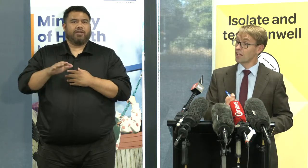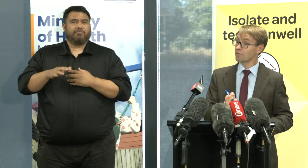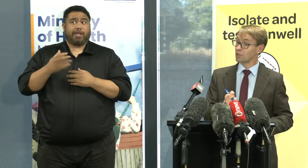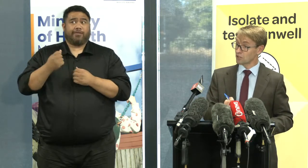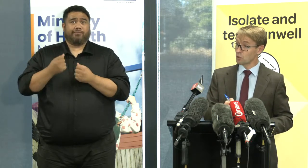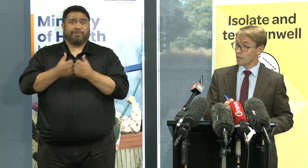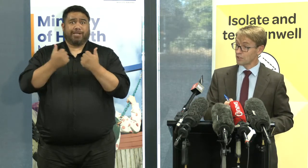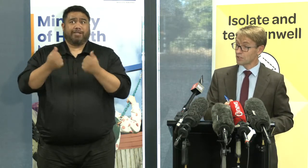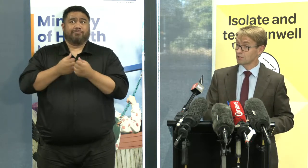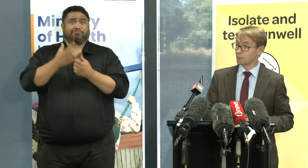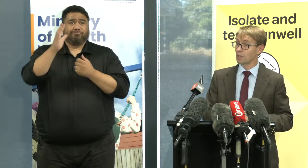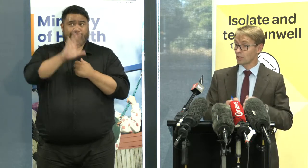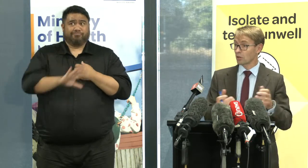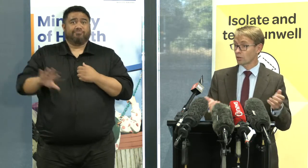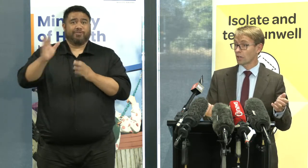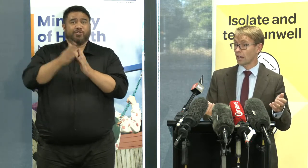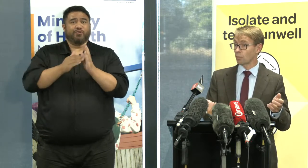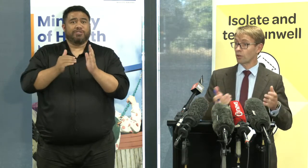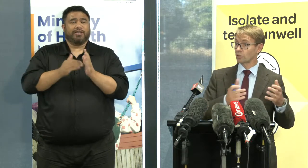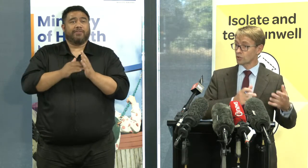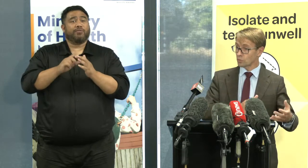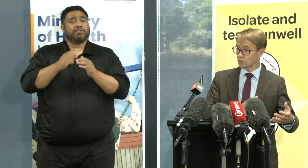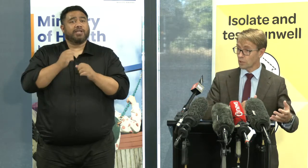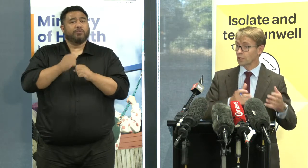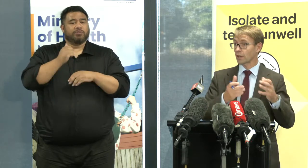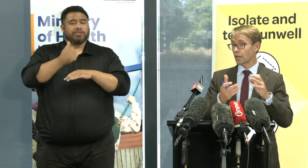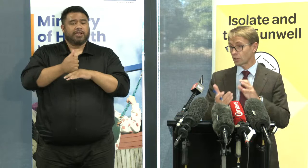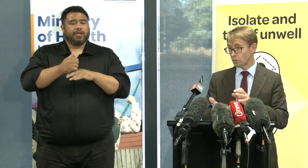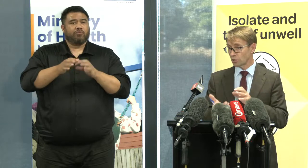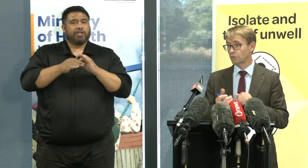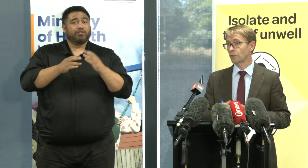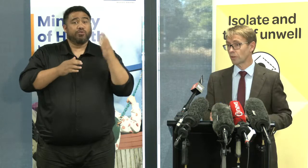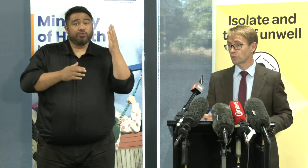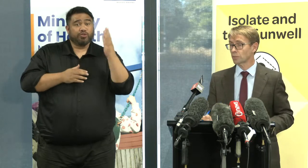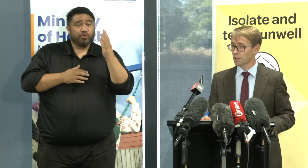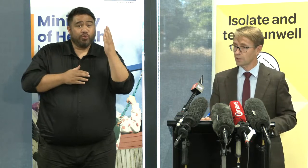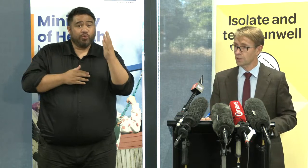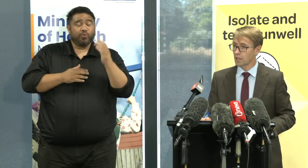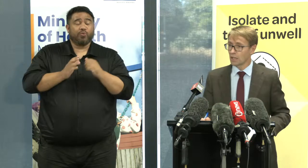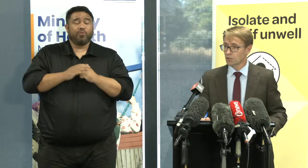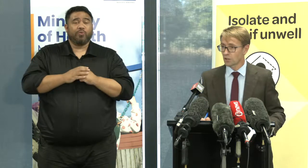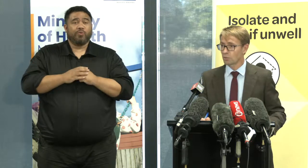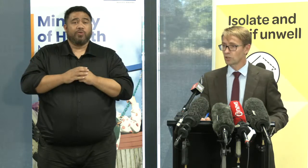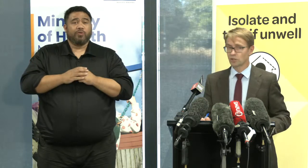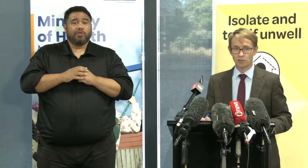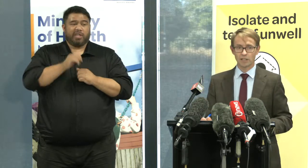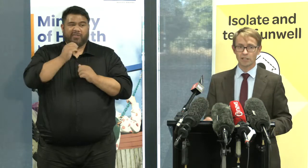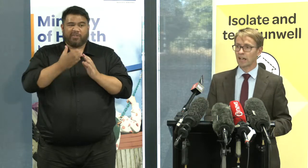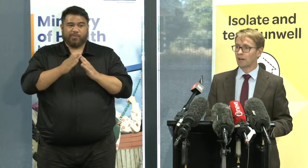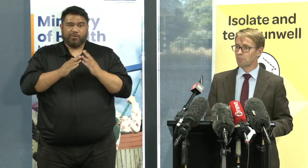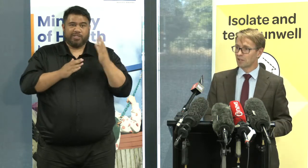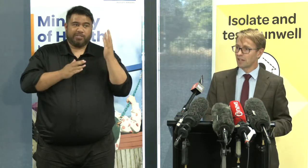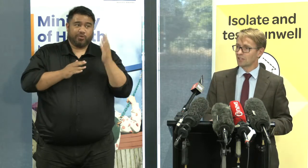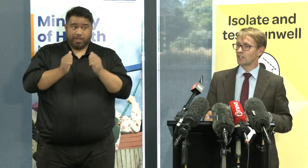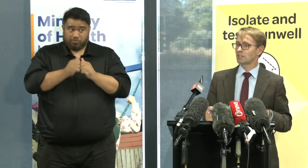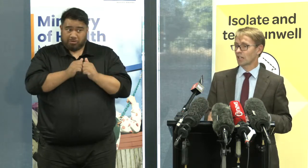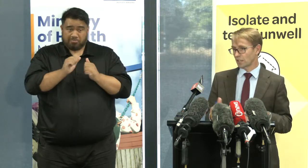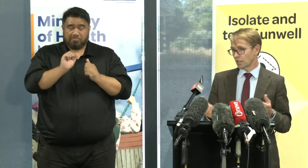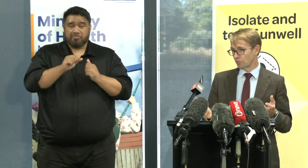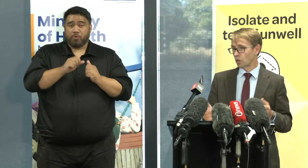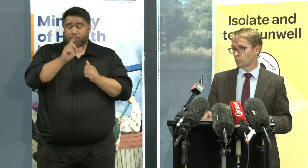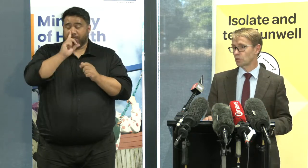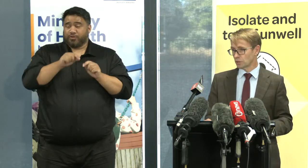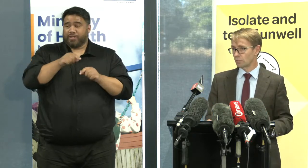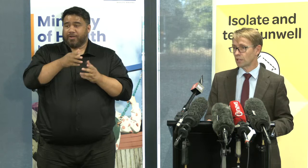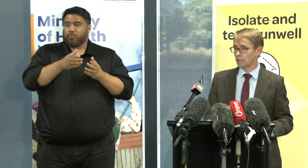of those have been school-based, depending on whether the school was willing and the community felt that was a place. So we're certainly